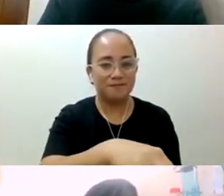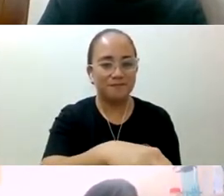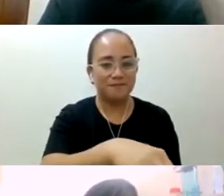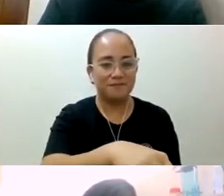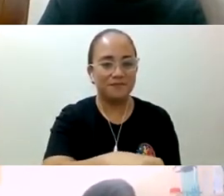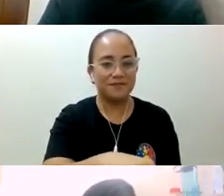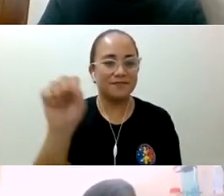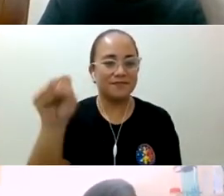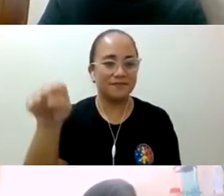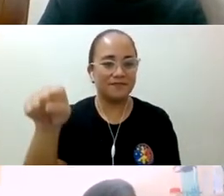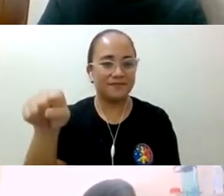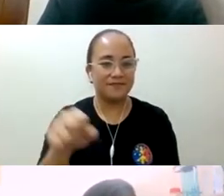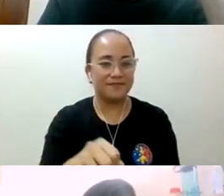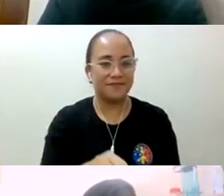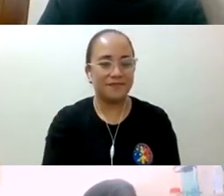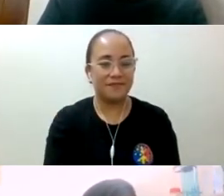Yes.